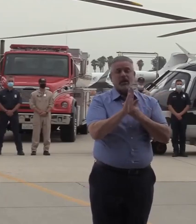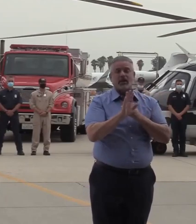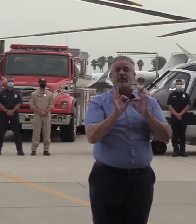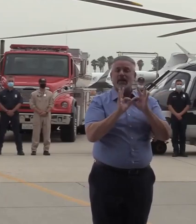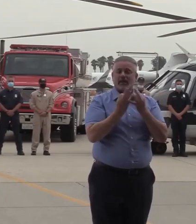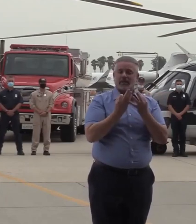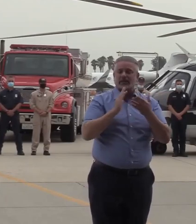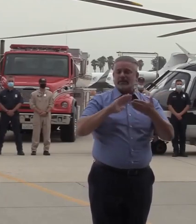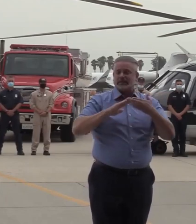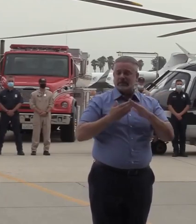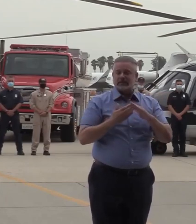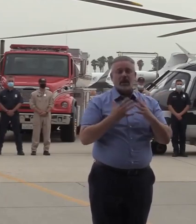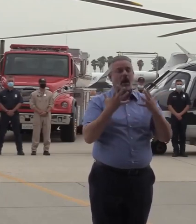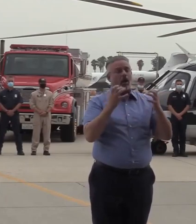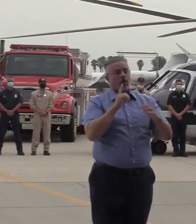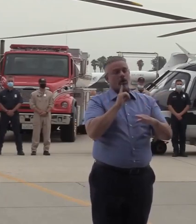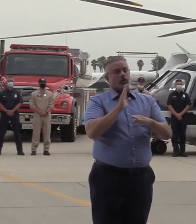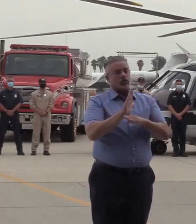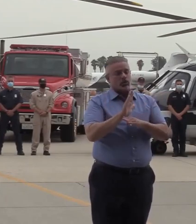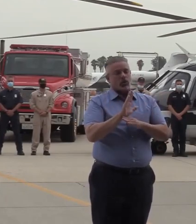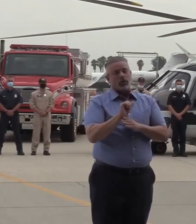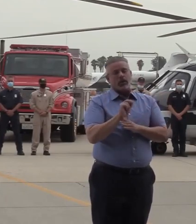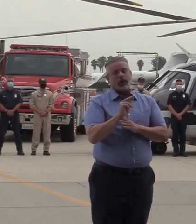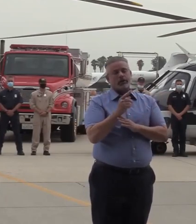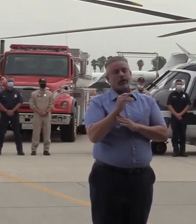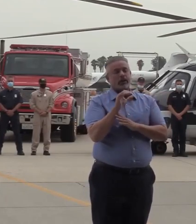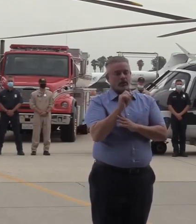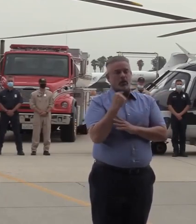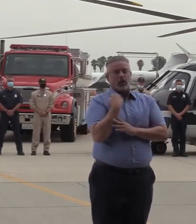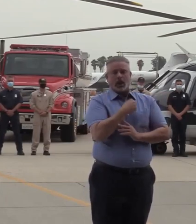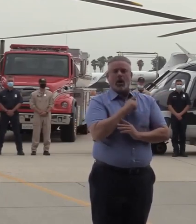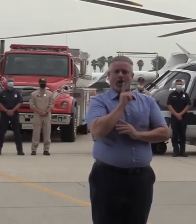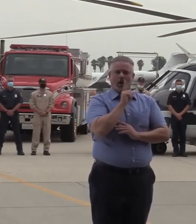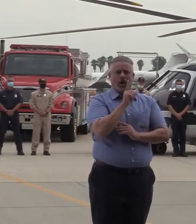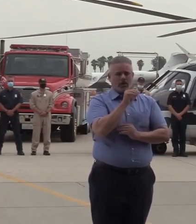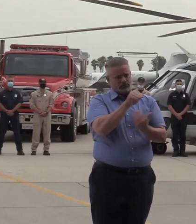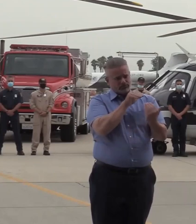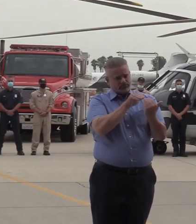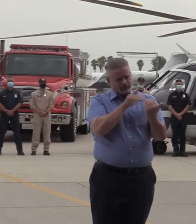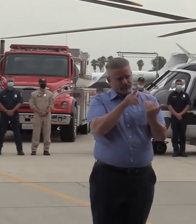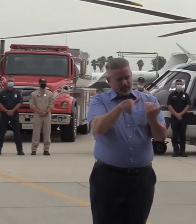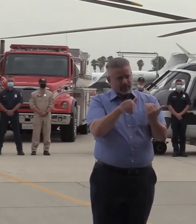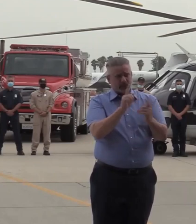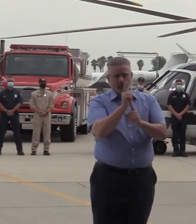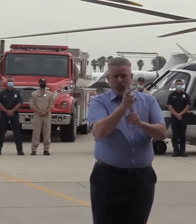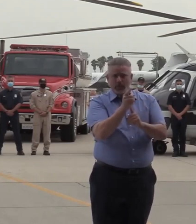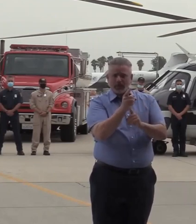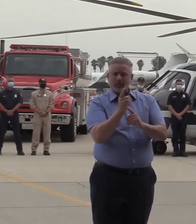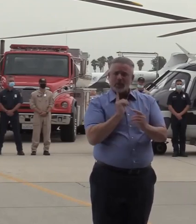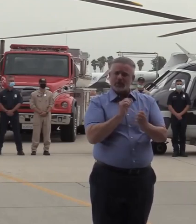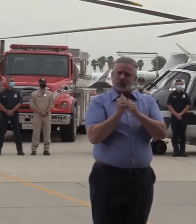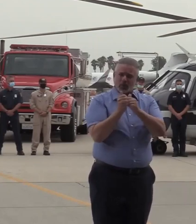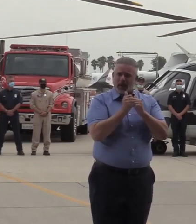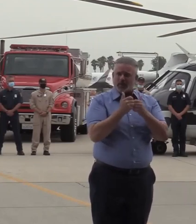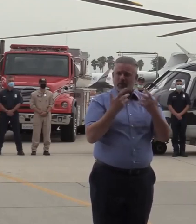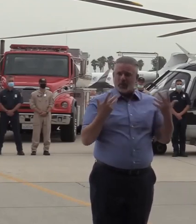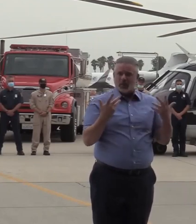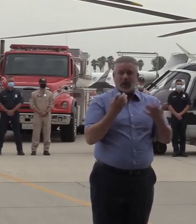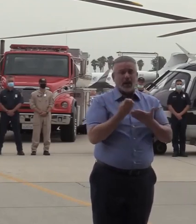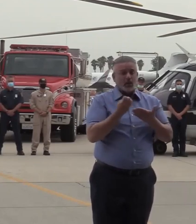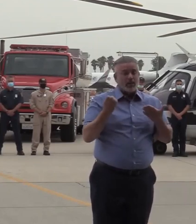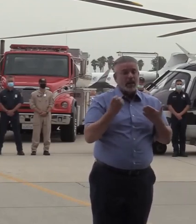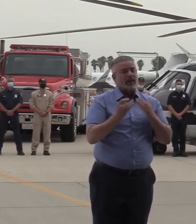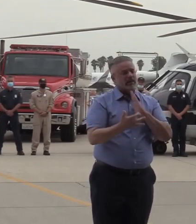city. And I want to assure Angelenos that we are meeting this moment, and we're meeting it together with the most cutting-edge equipment